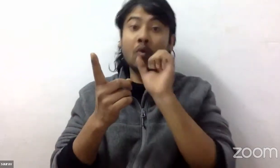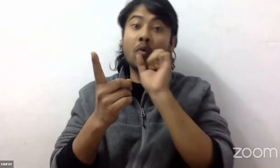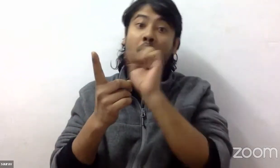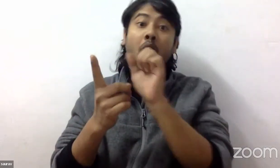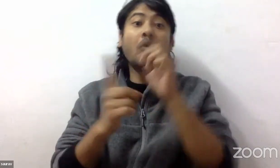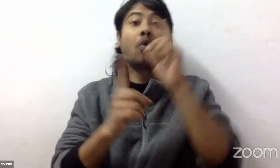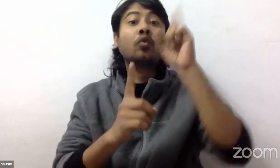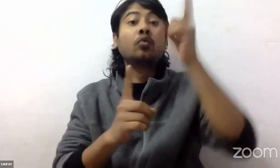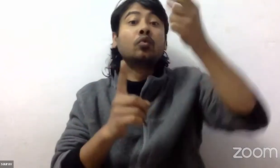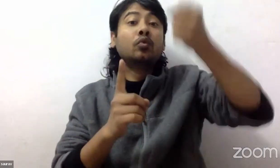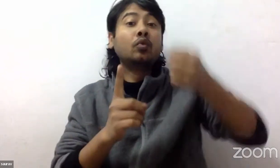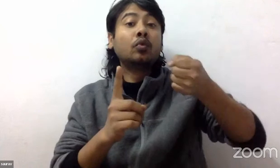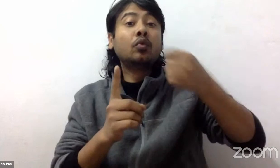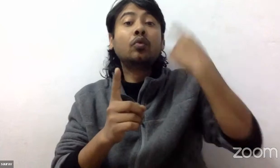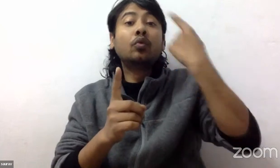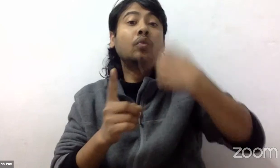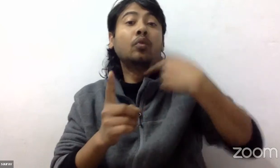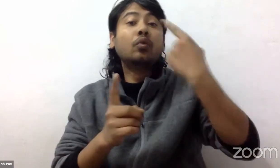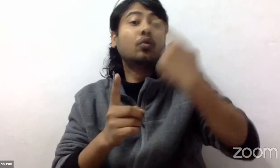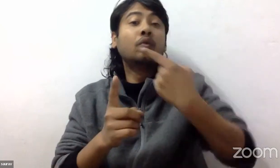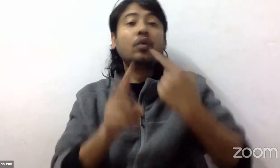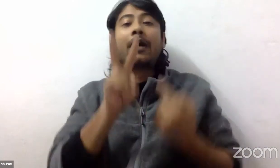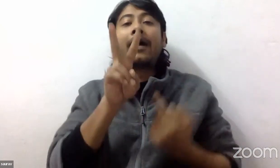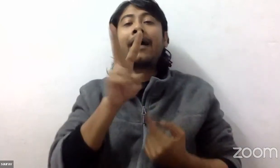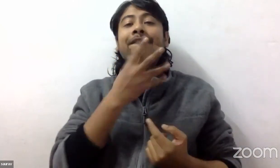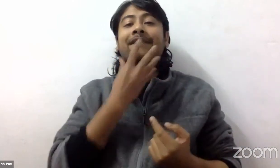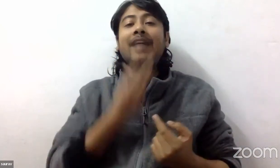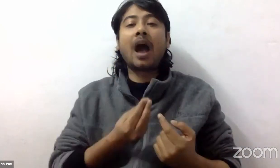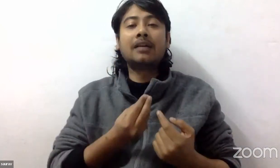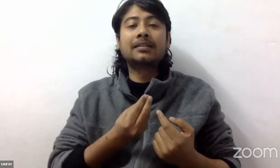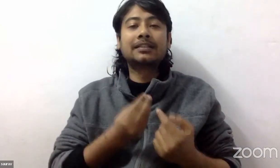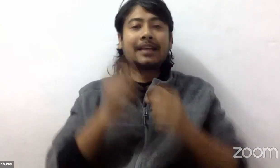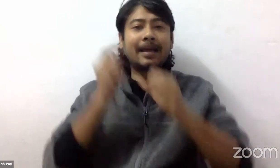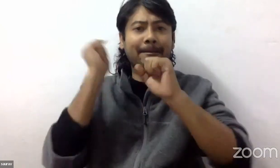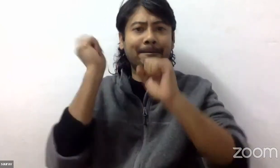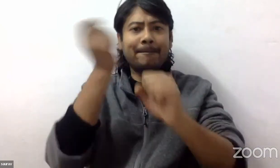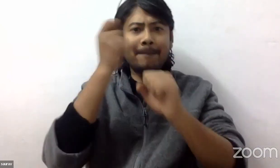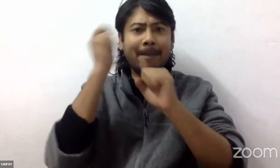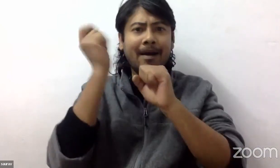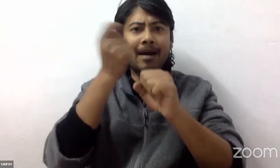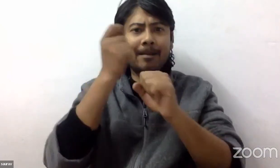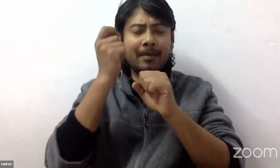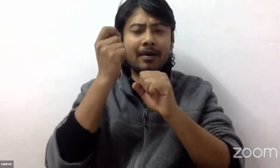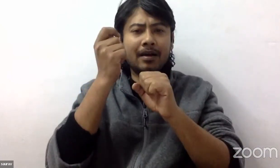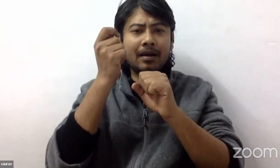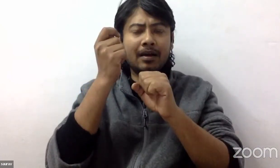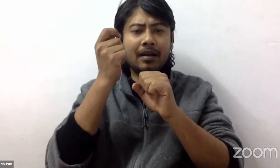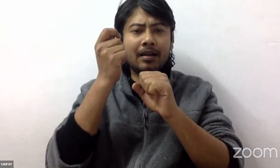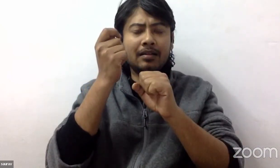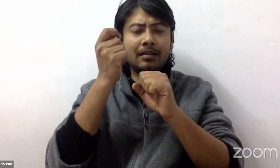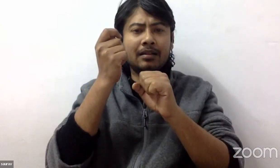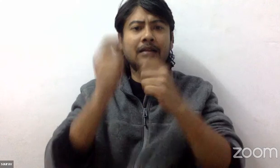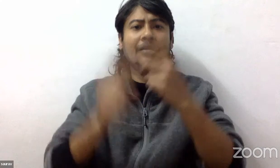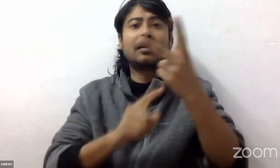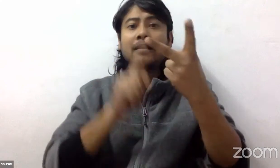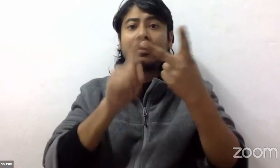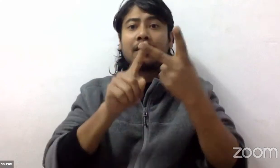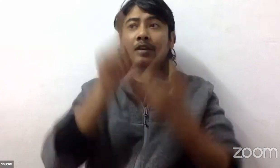Vyasadeva, if you know, he has written Srimad Bhagavatam, and so he asked